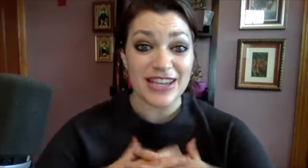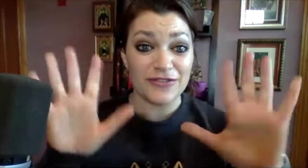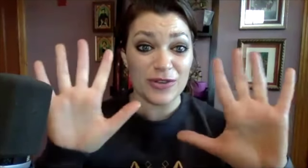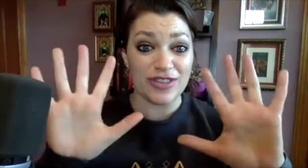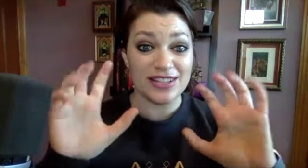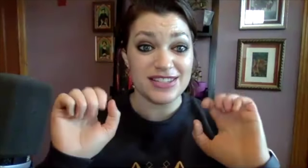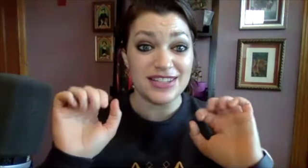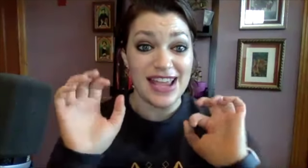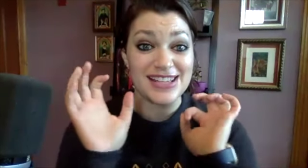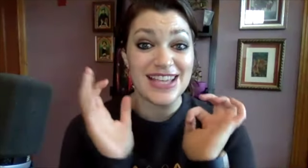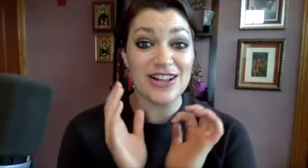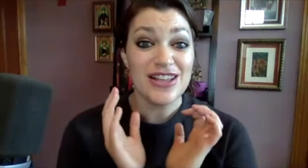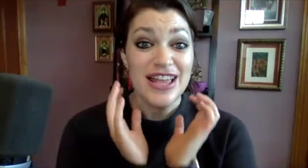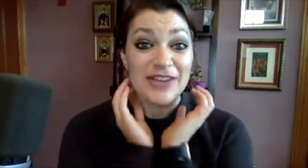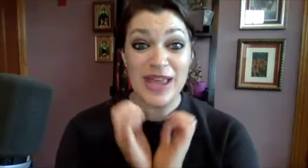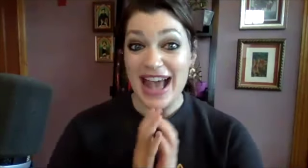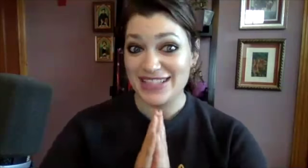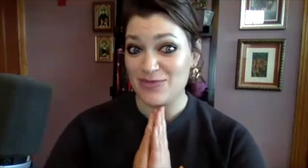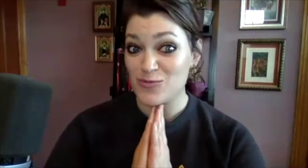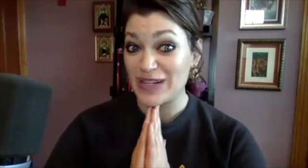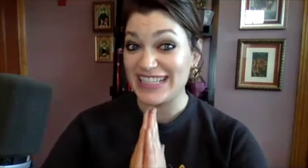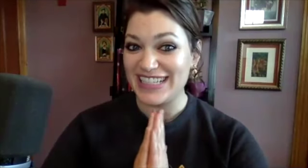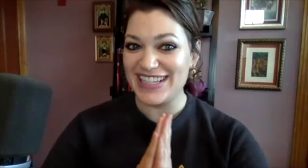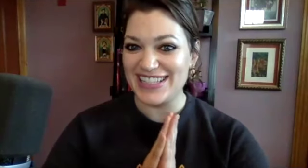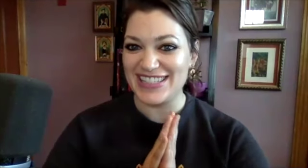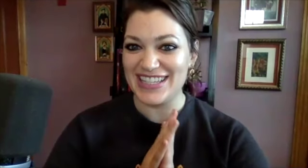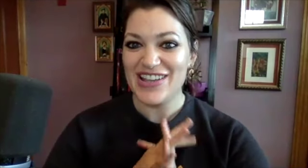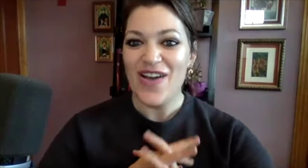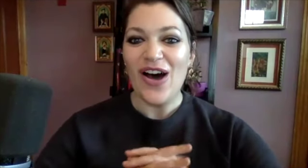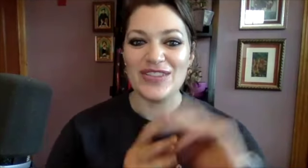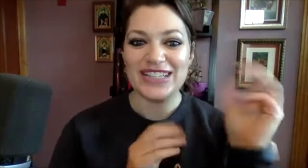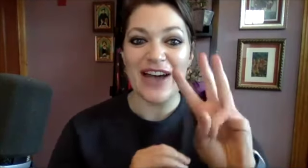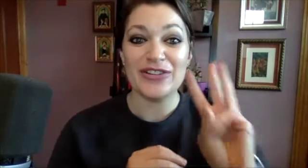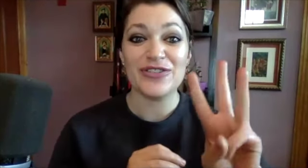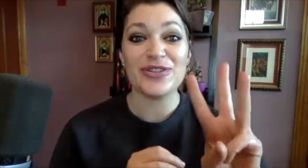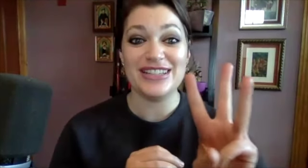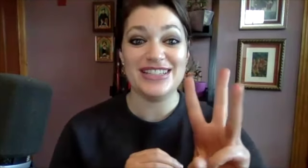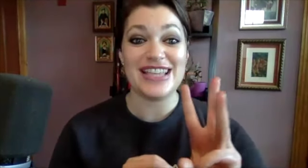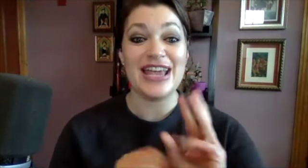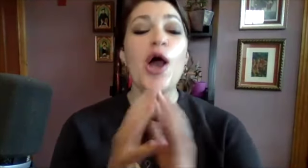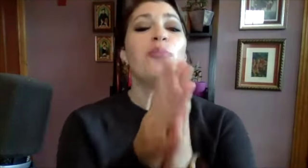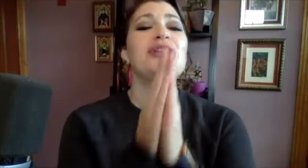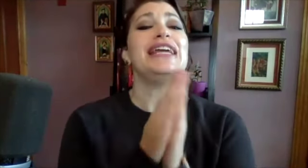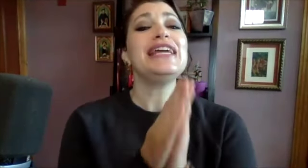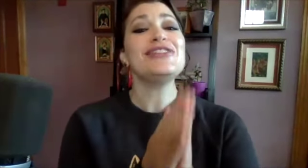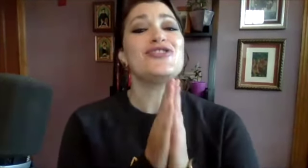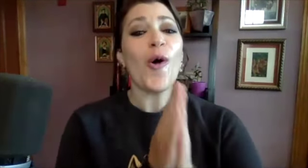few things in ASL if we asked him really nicely. On the count of three, let's say, please,